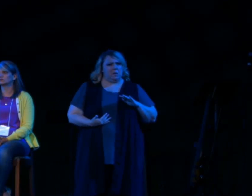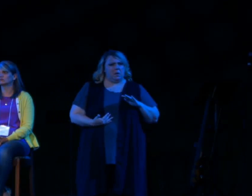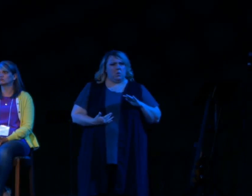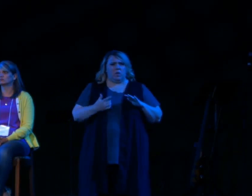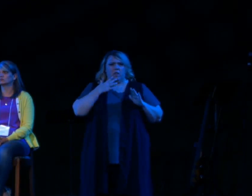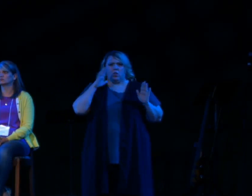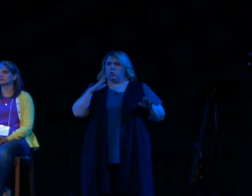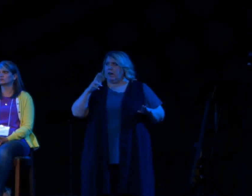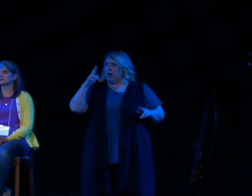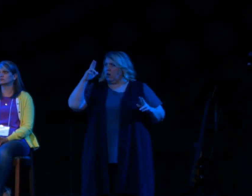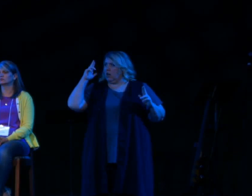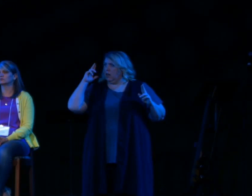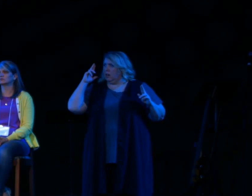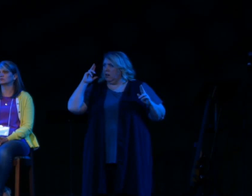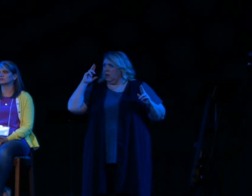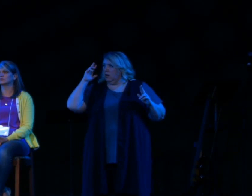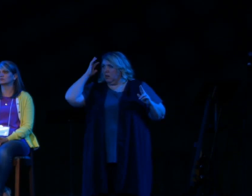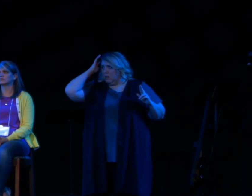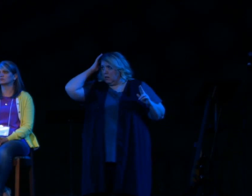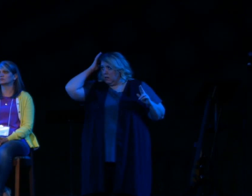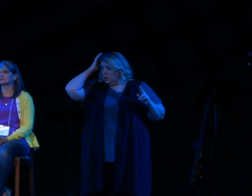haircut.